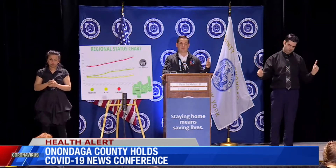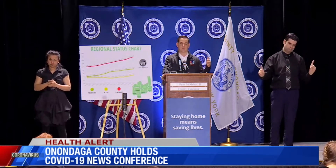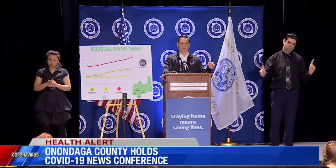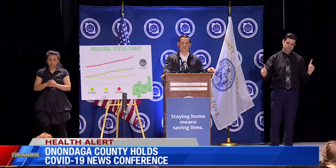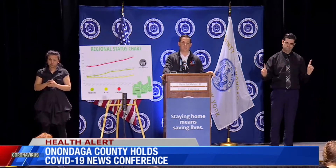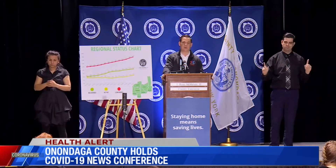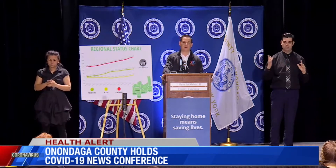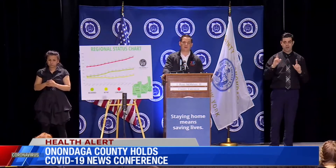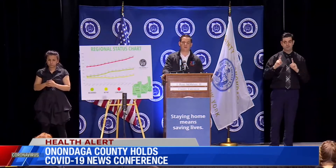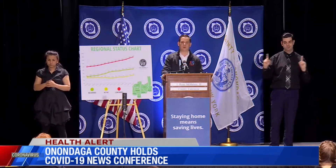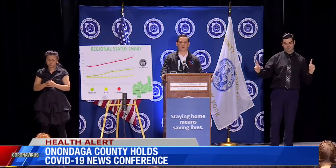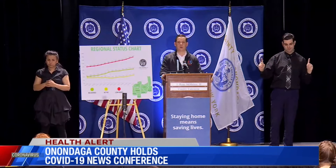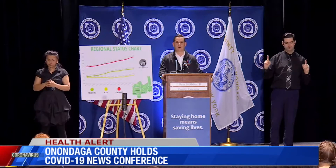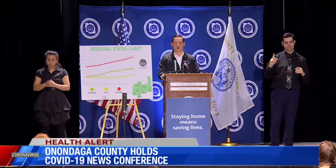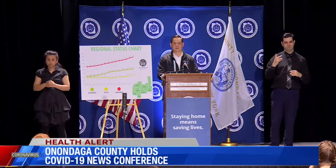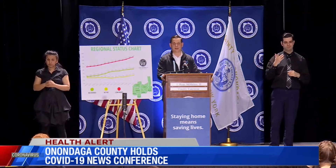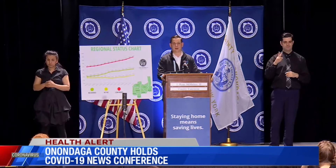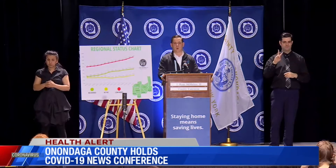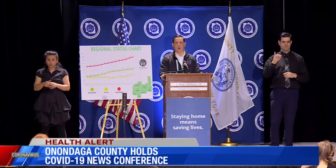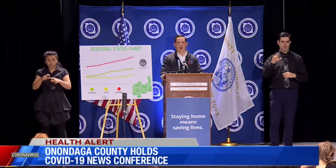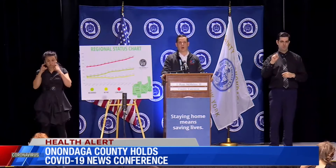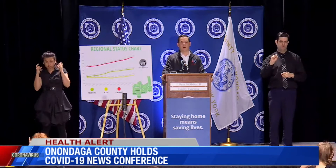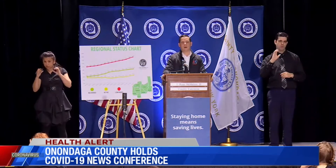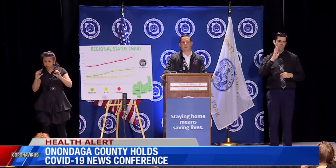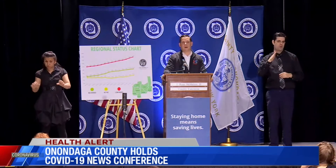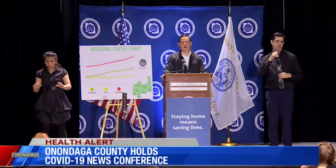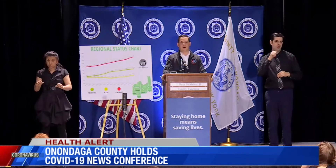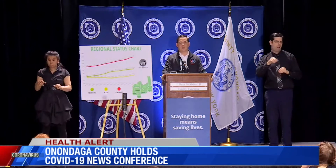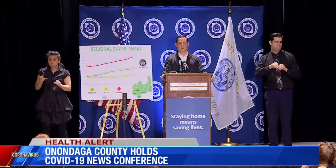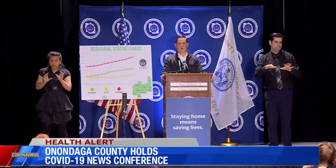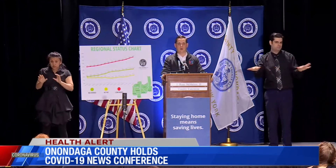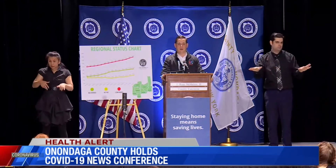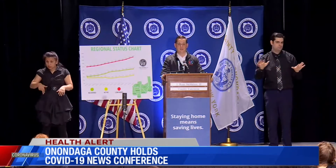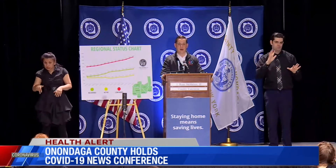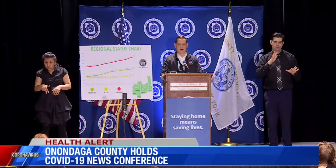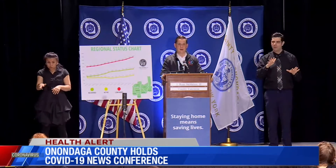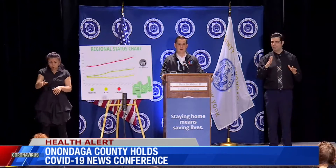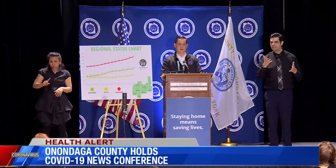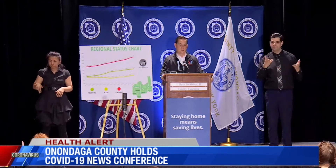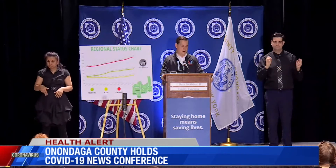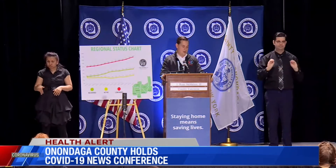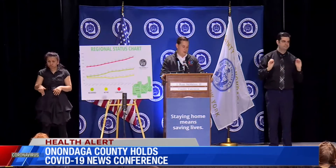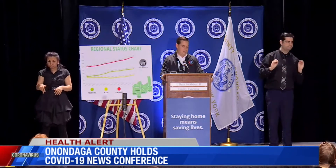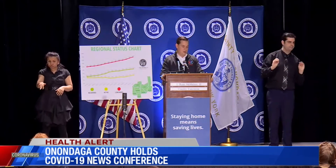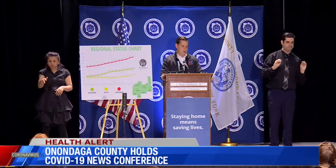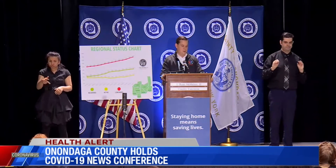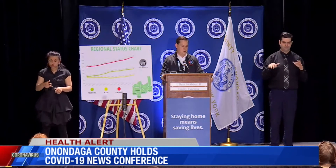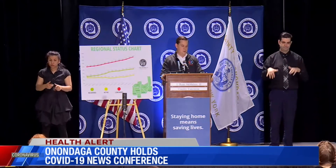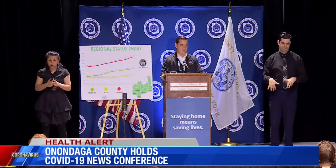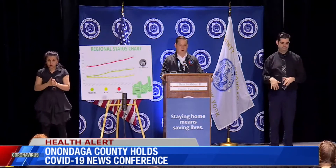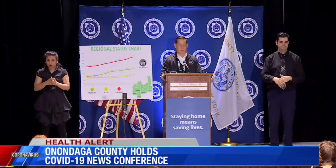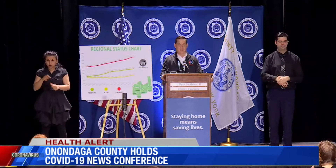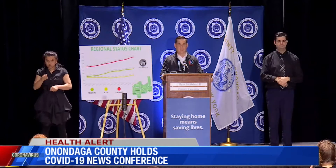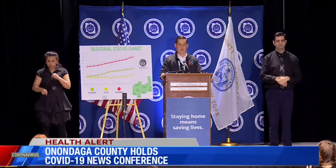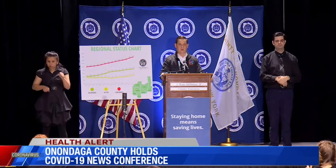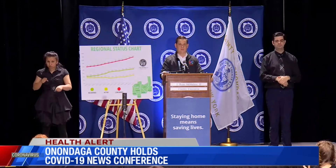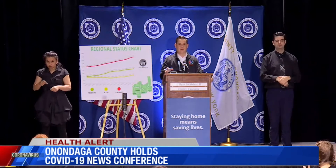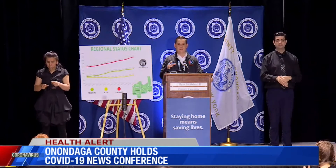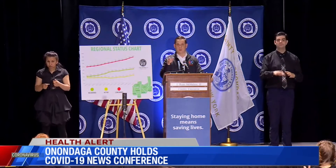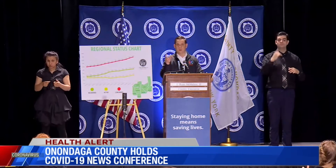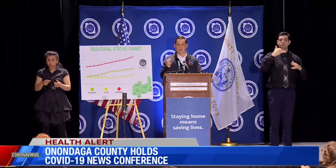having a mask with you, even if you are taking a walk or a jog, and you come